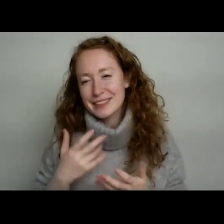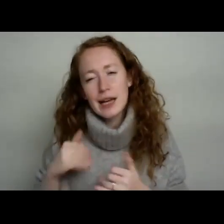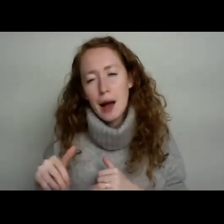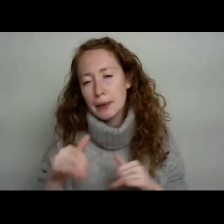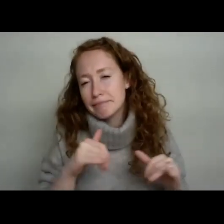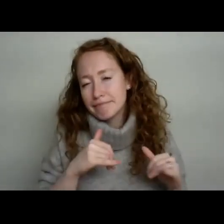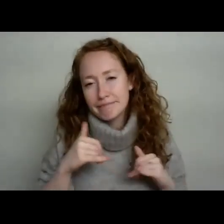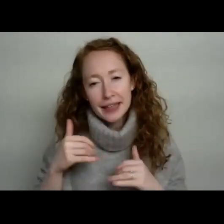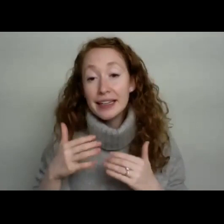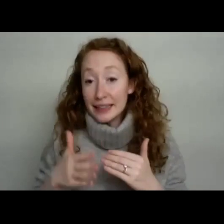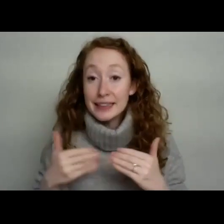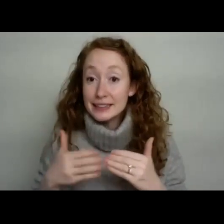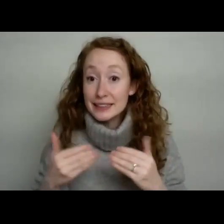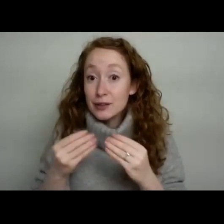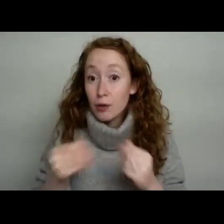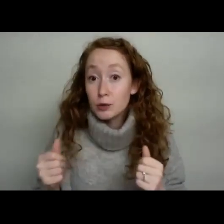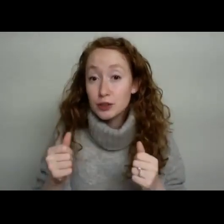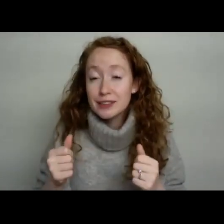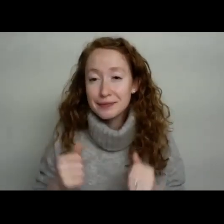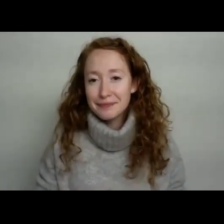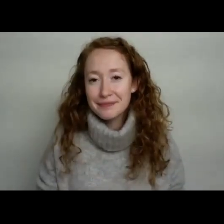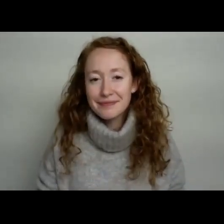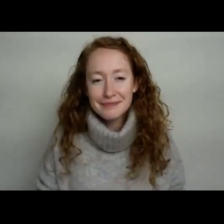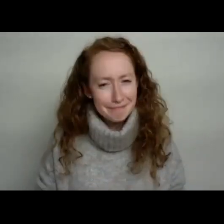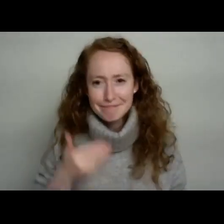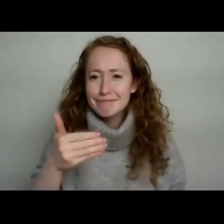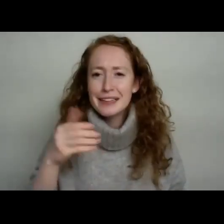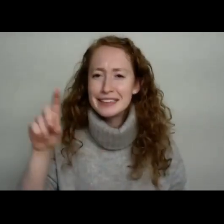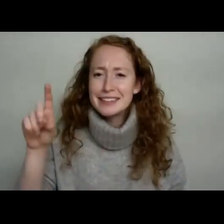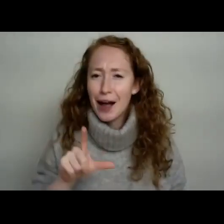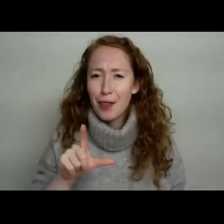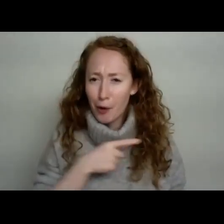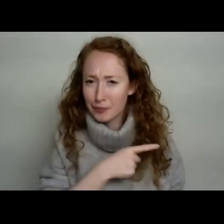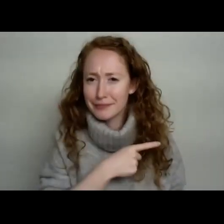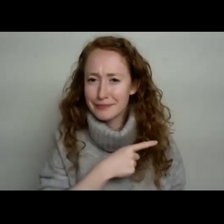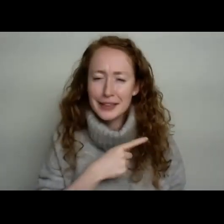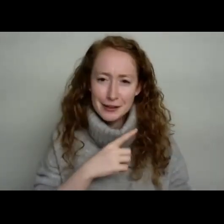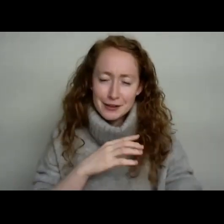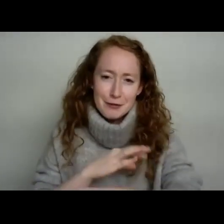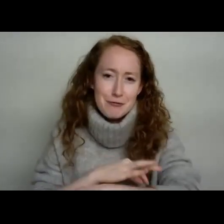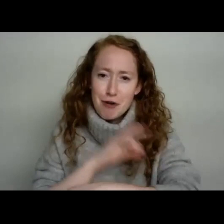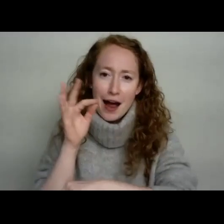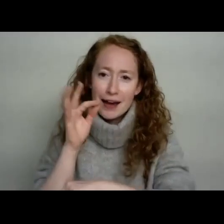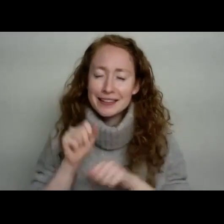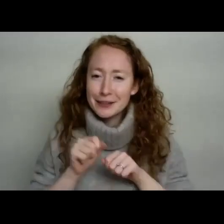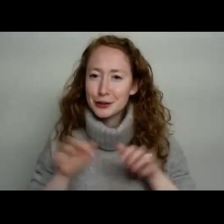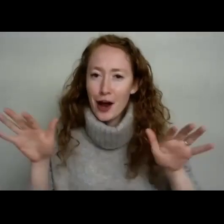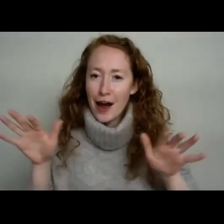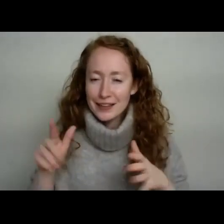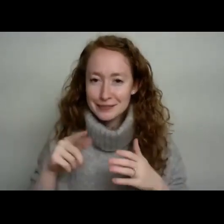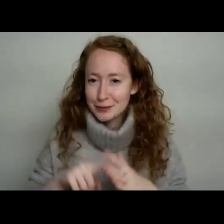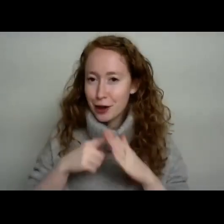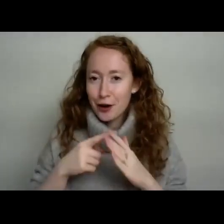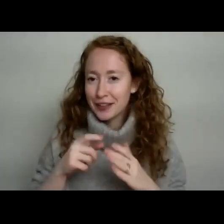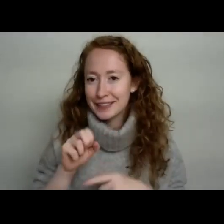So easy solution, download our Rise and Shine Starting Seeds with Ease ebook.